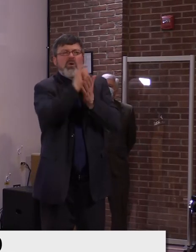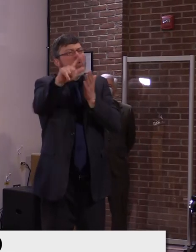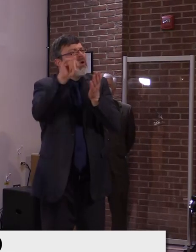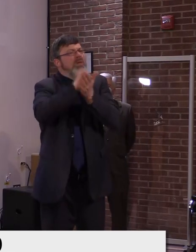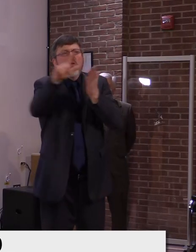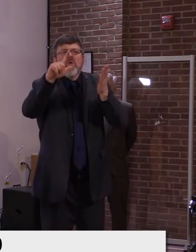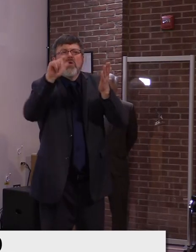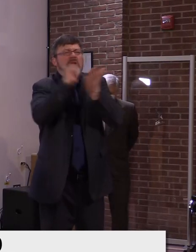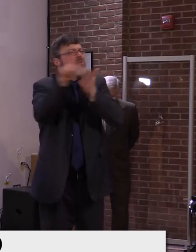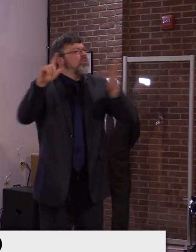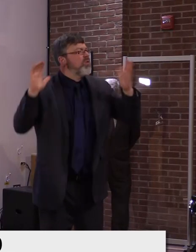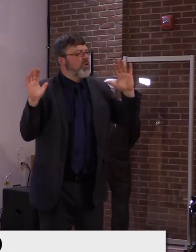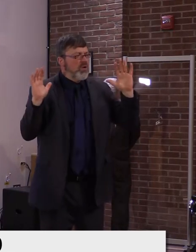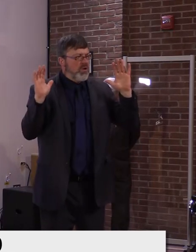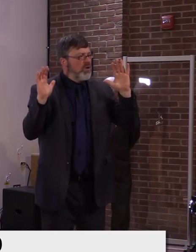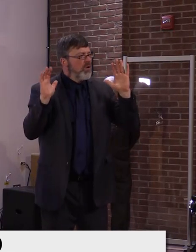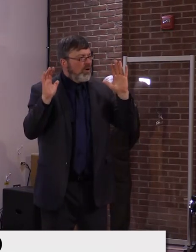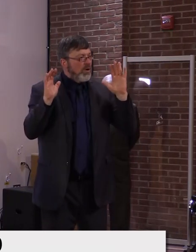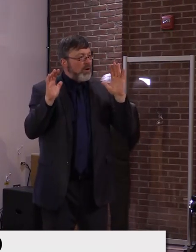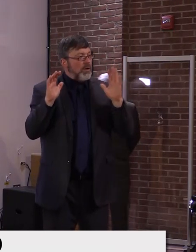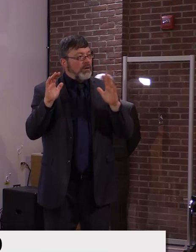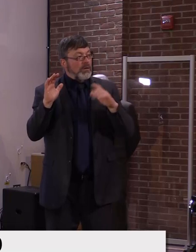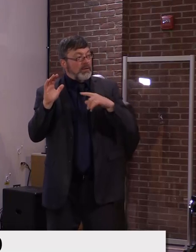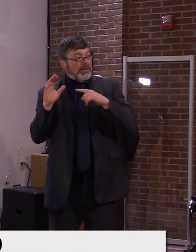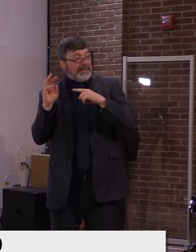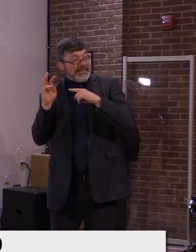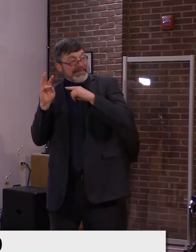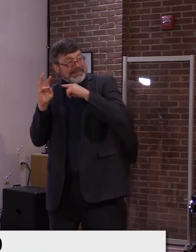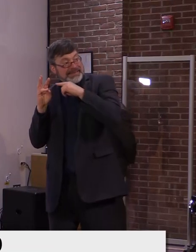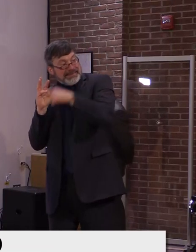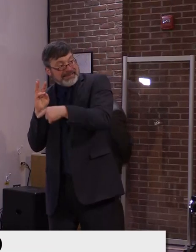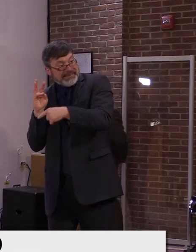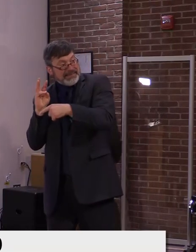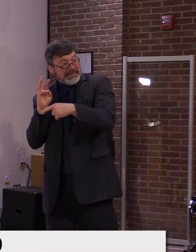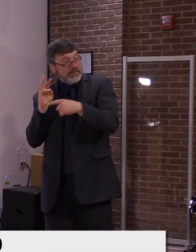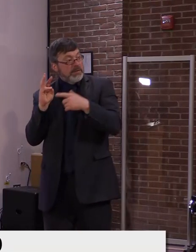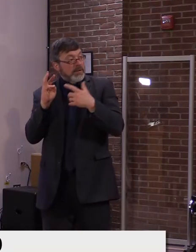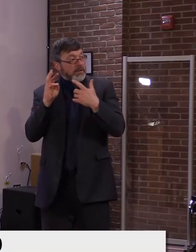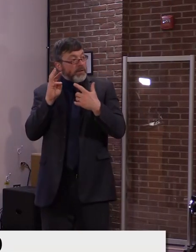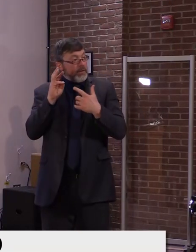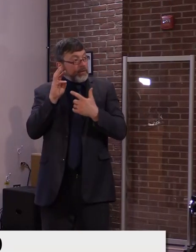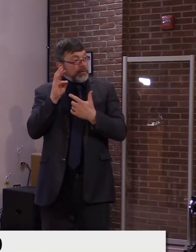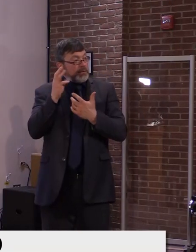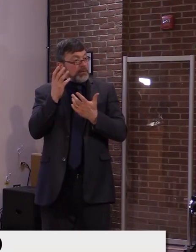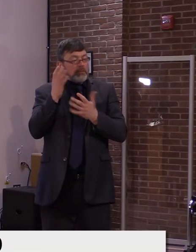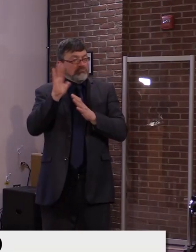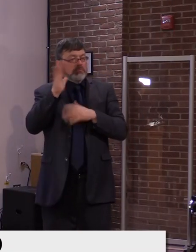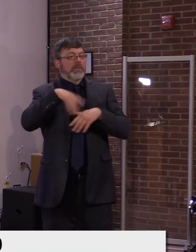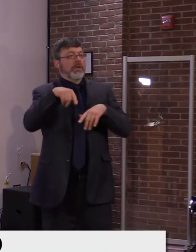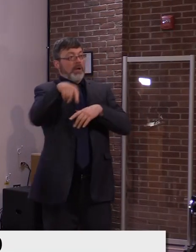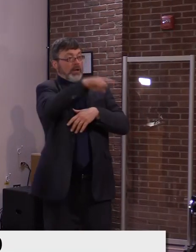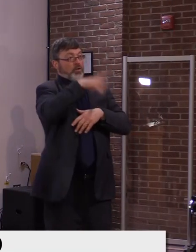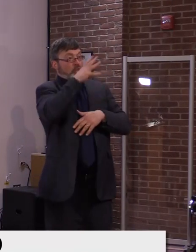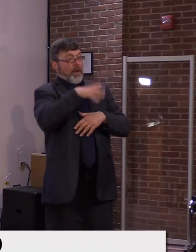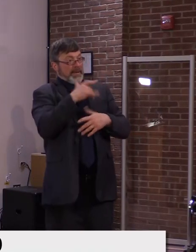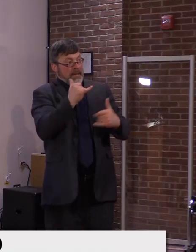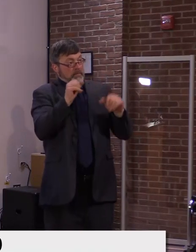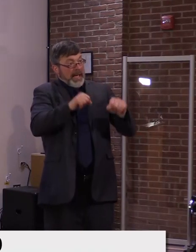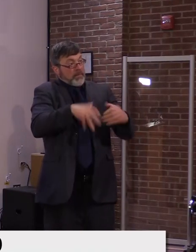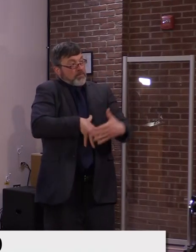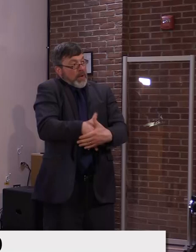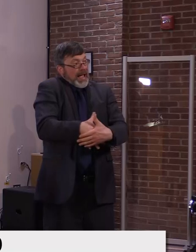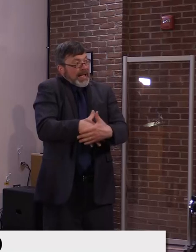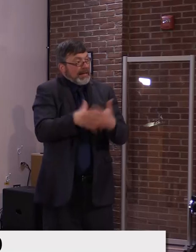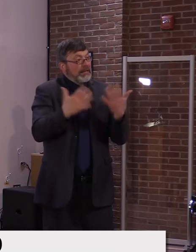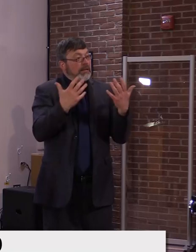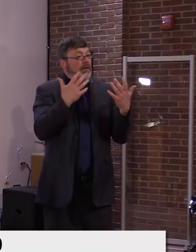those women who might be pregnant should have a conversation with their healthcare provider to determine if this is the right path forward for them, to